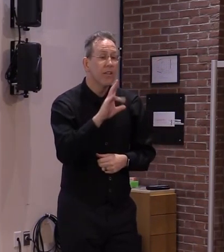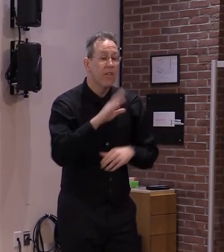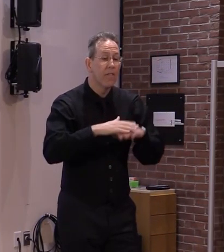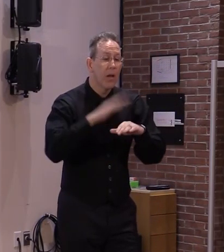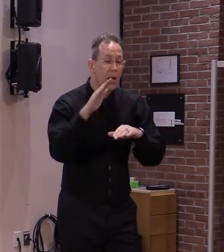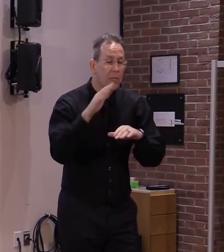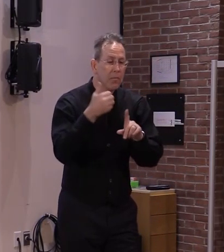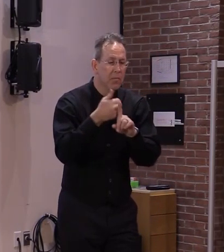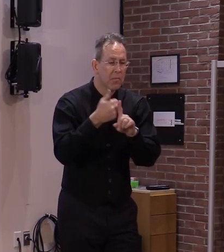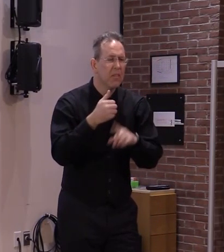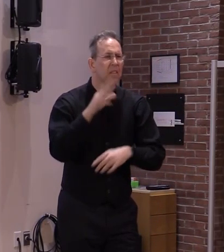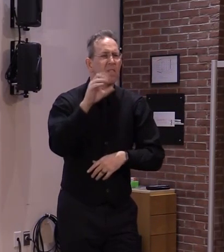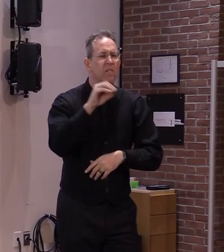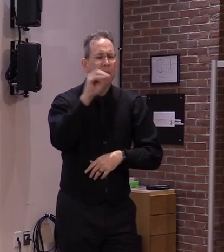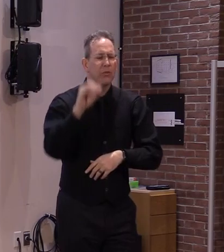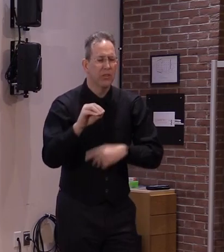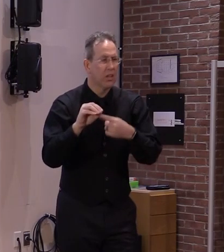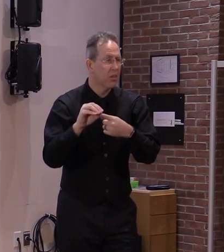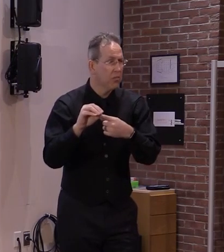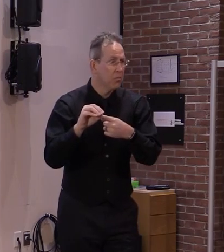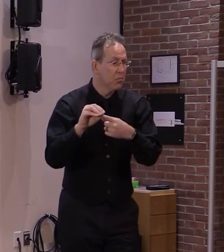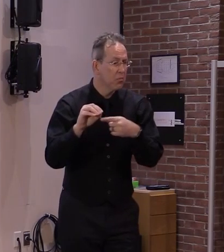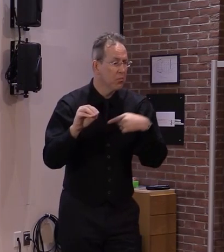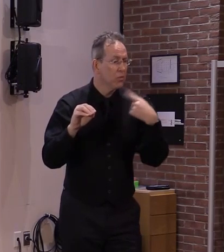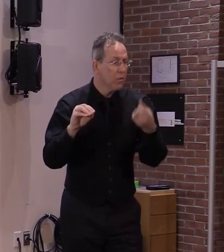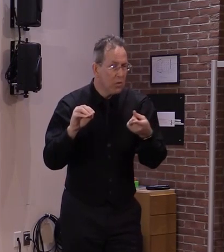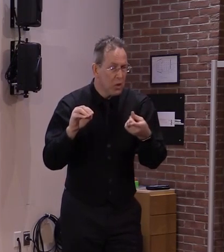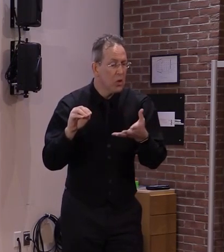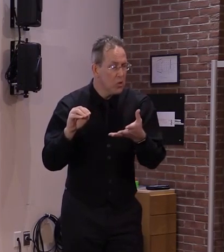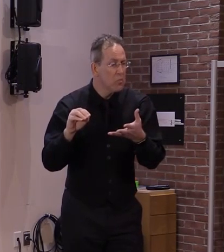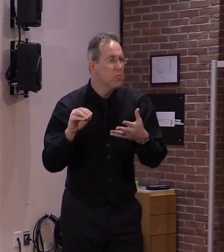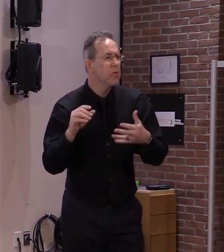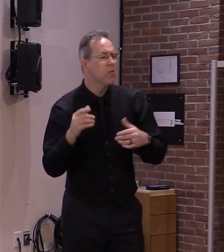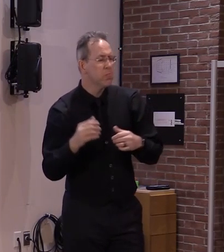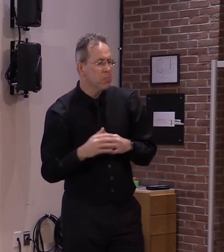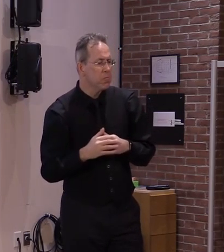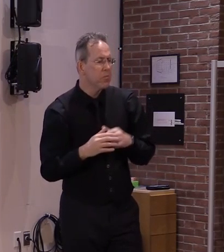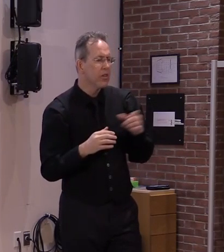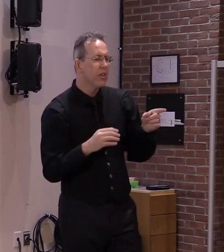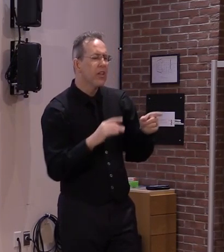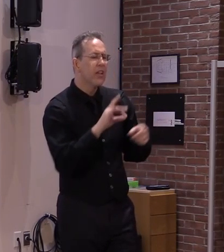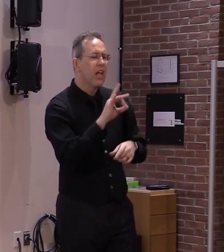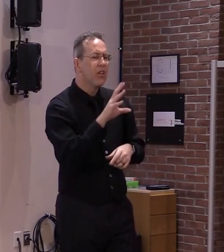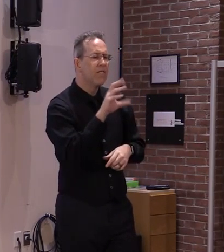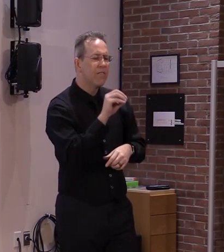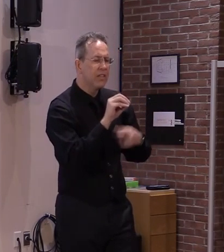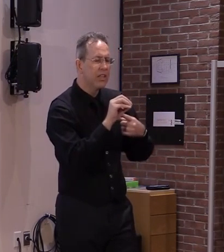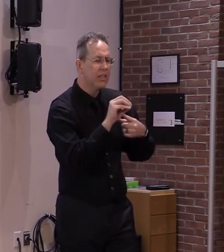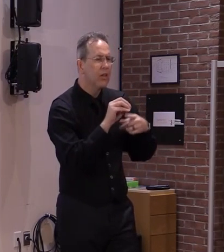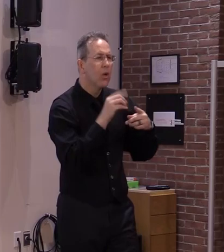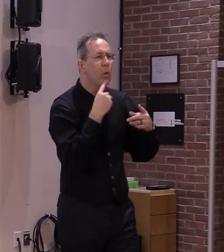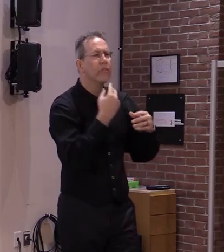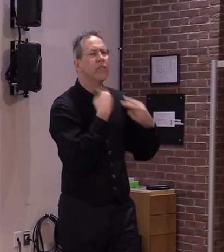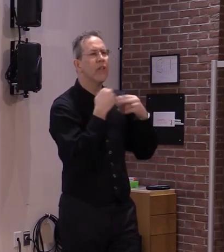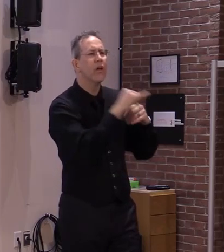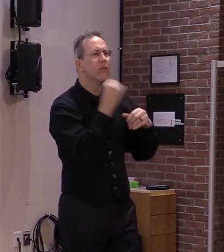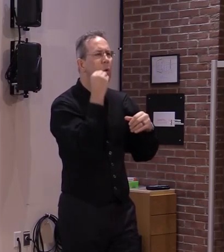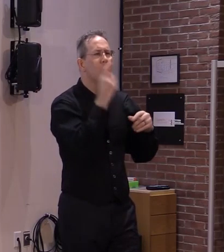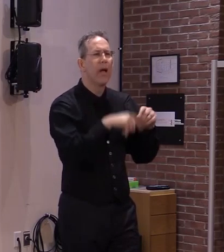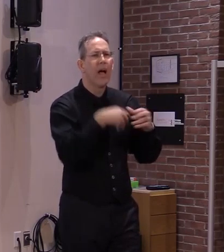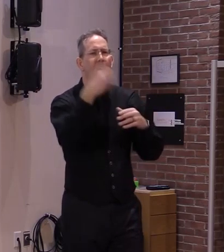nearly 850 homebound Vermonters, have received their first dose of COVID-19